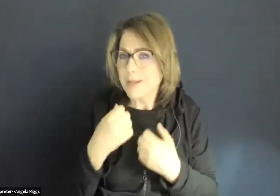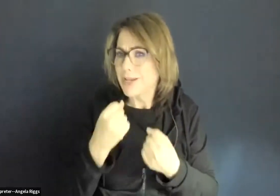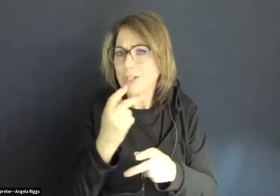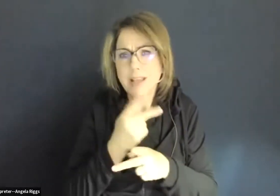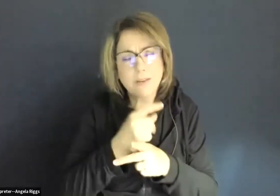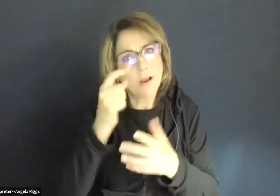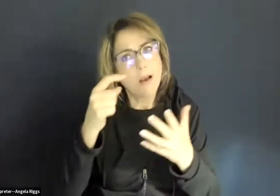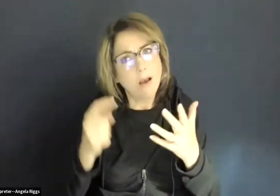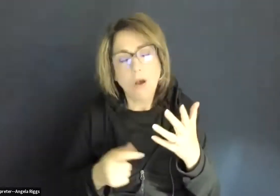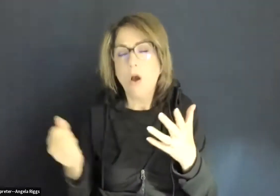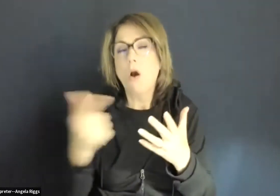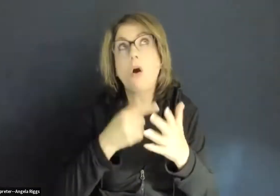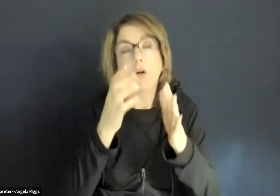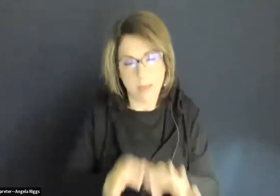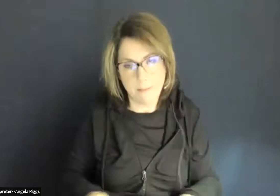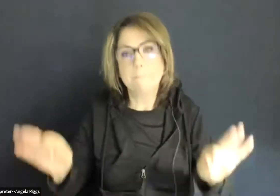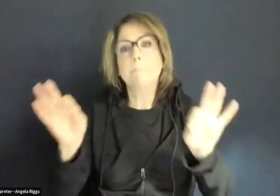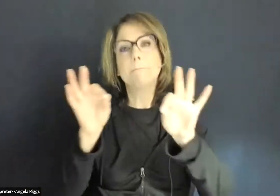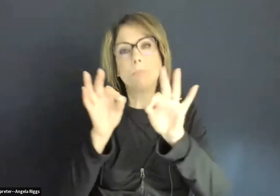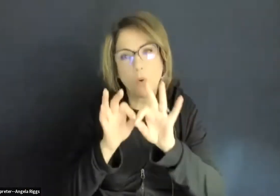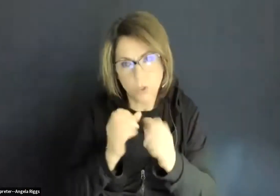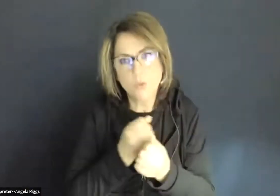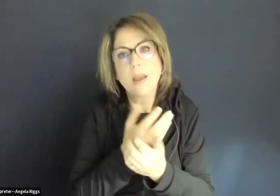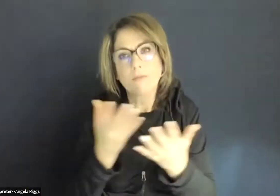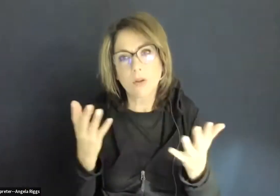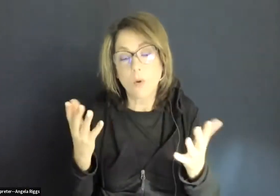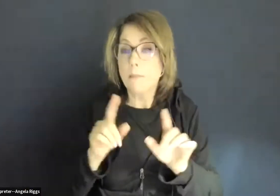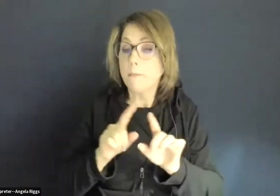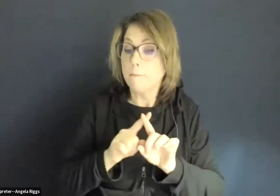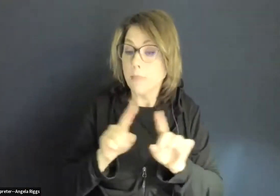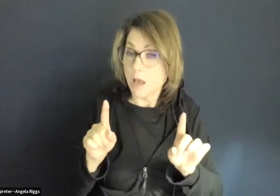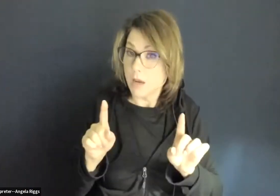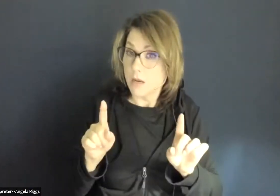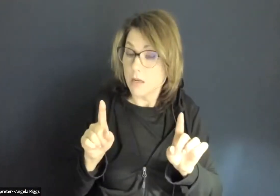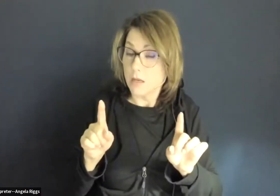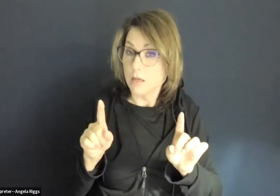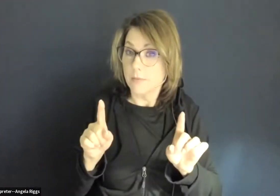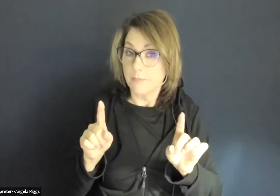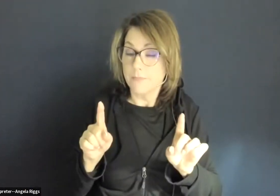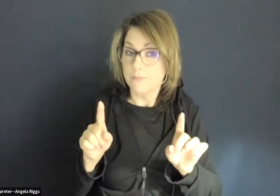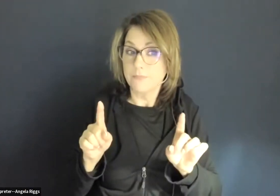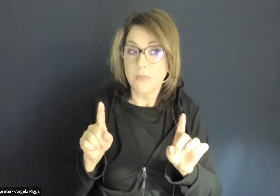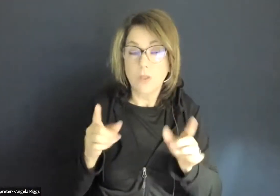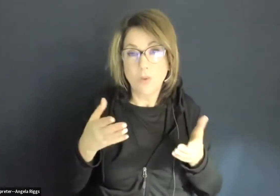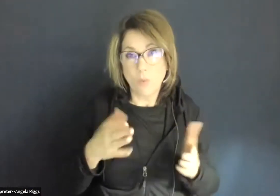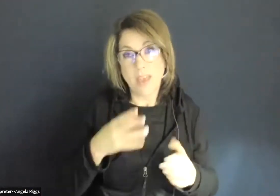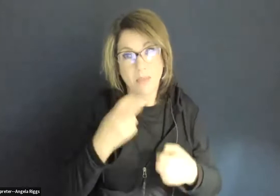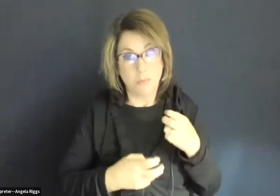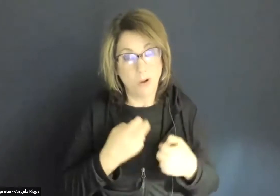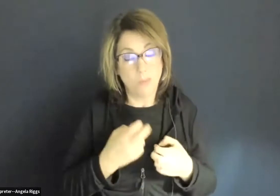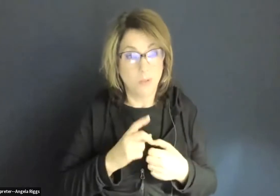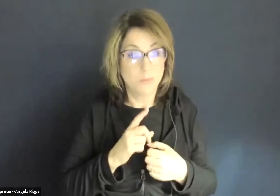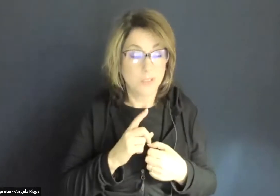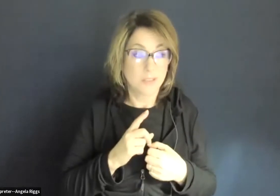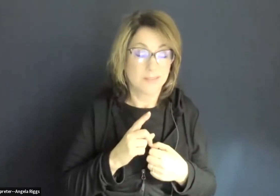these issues are important to everyone, but the way the problems are